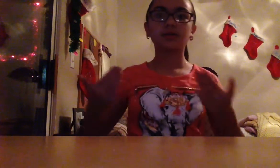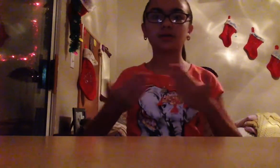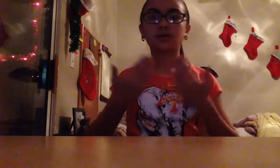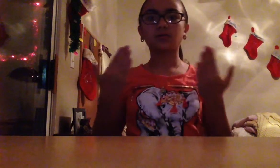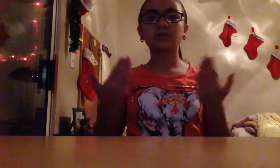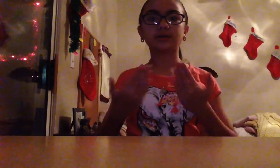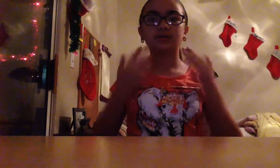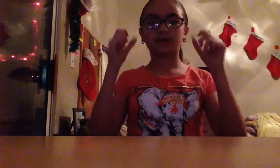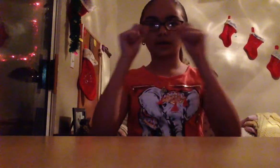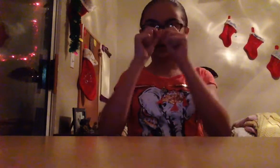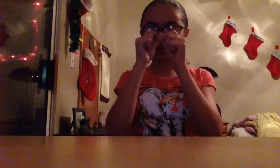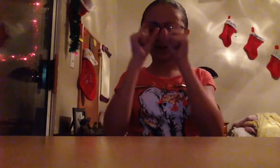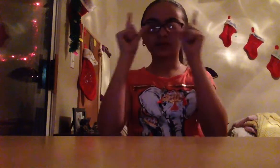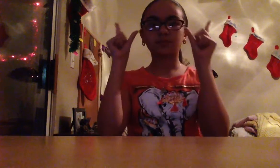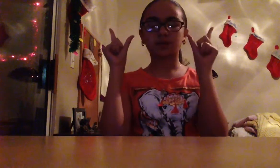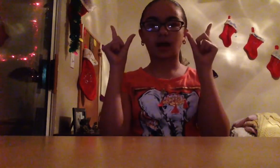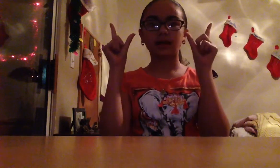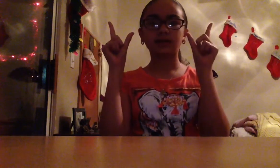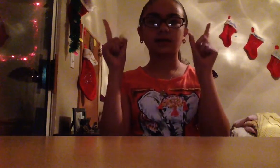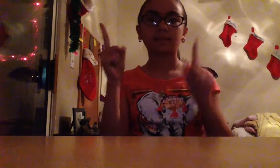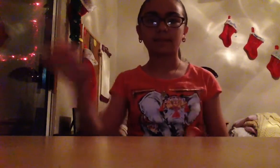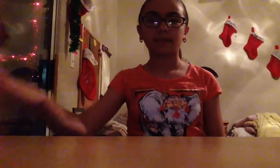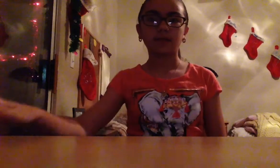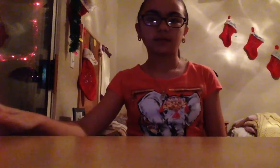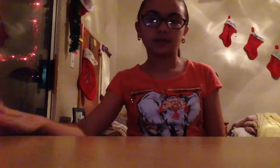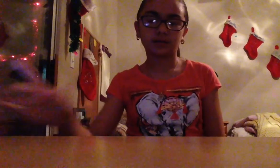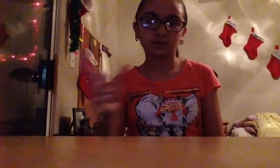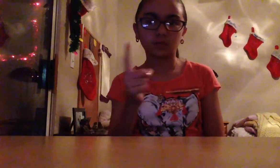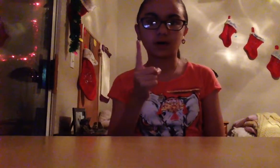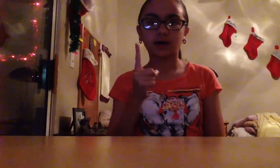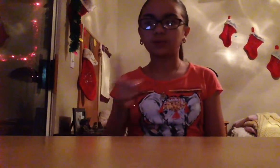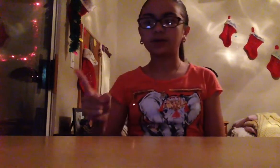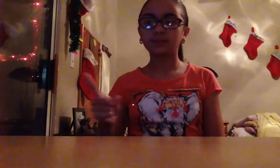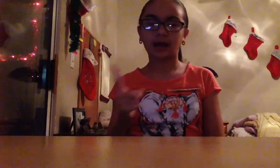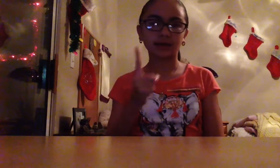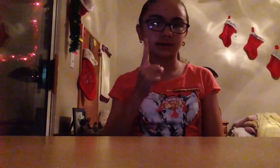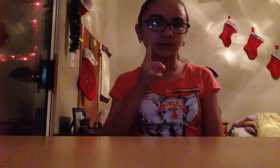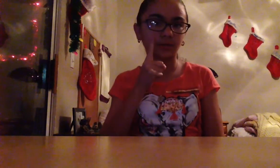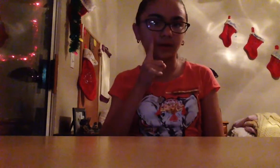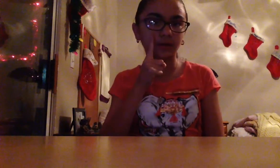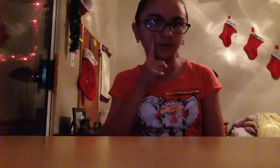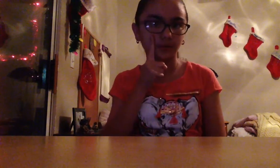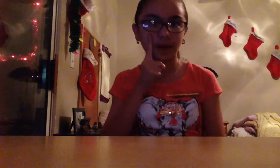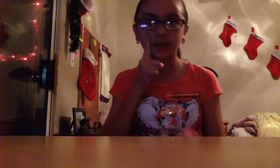Oh what joy and what surprise. Then when I open up my eyes. You point right,